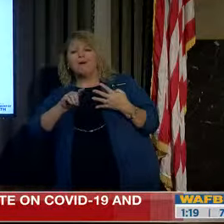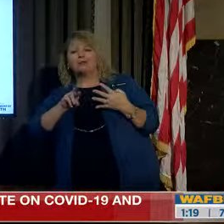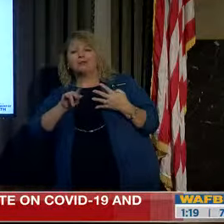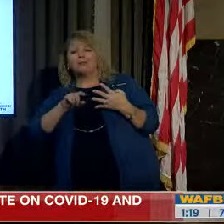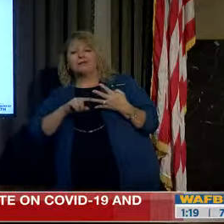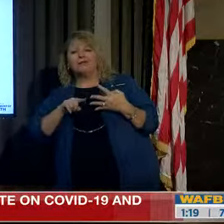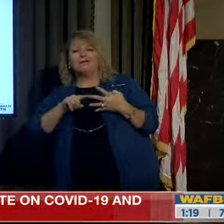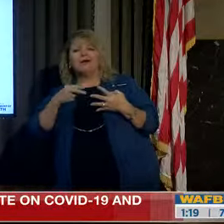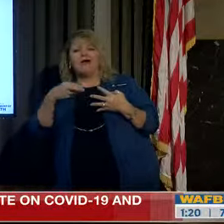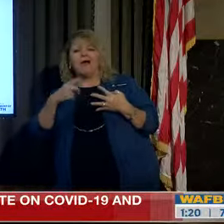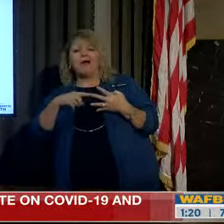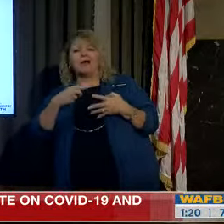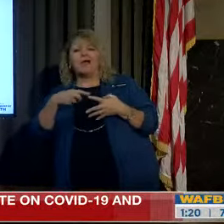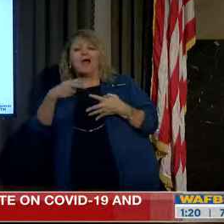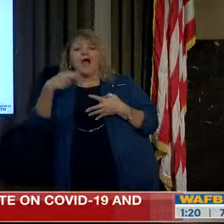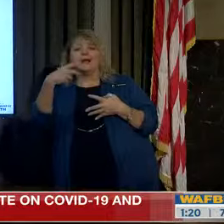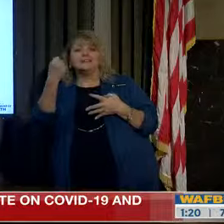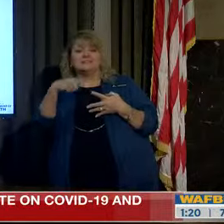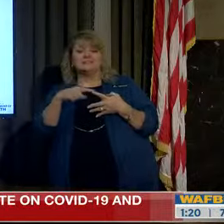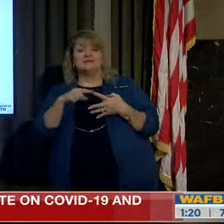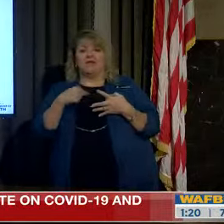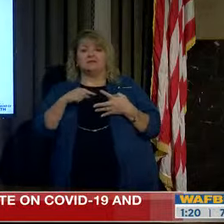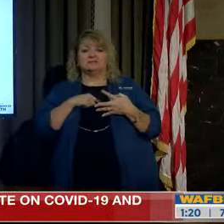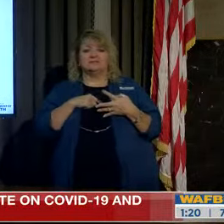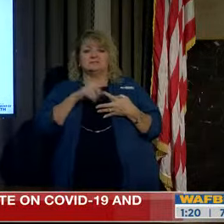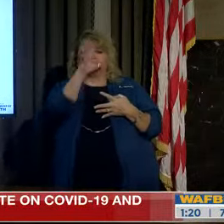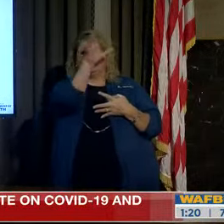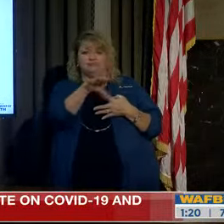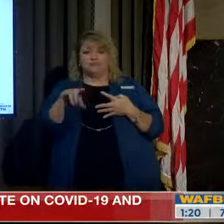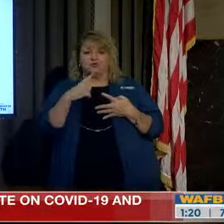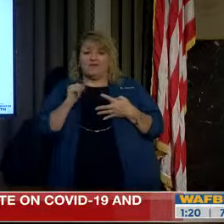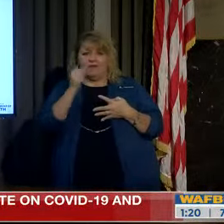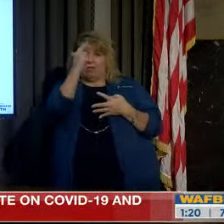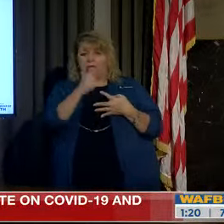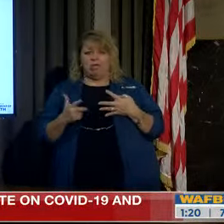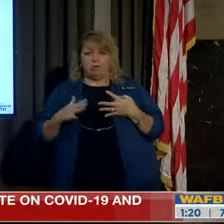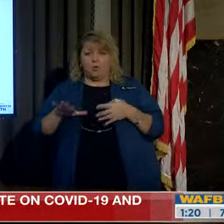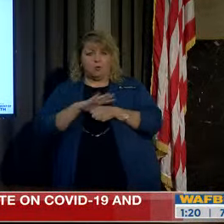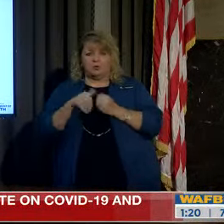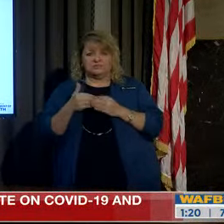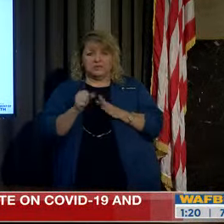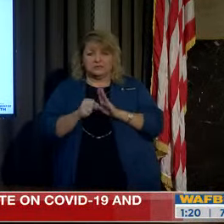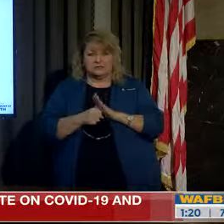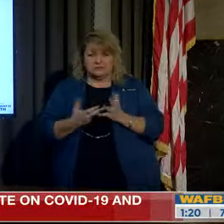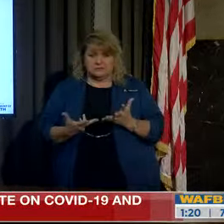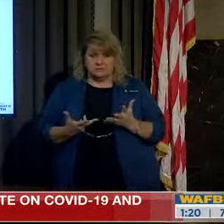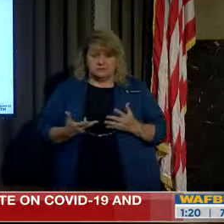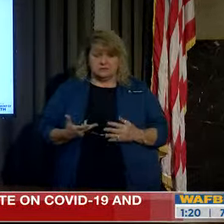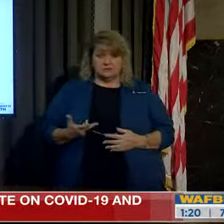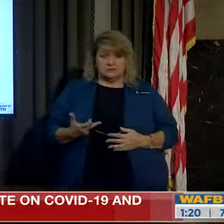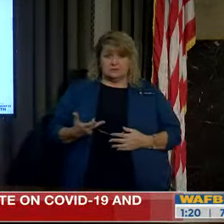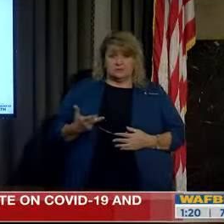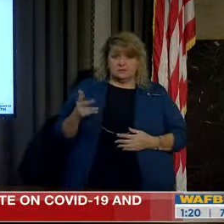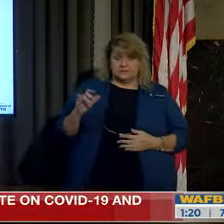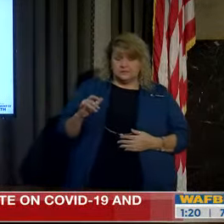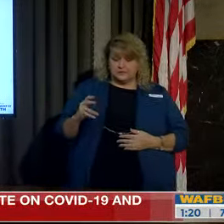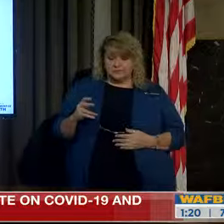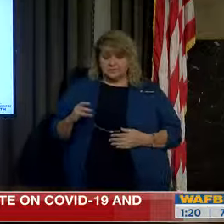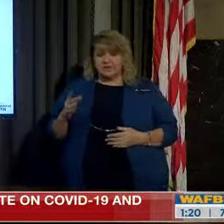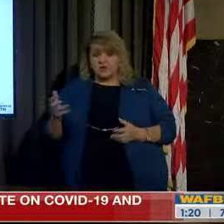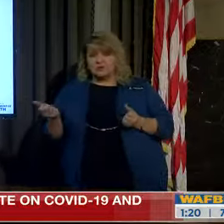how likely is it if you go about your daily business that you're going to be exposed to COVID-19, be exposed to the virus that causes